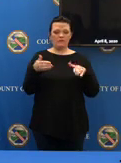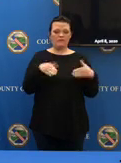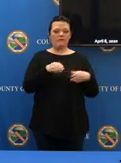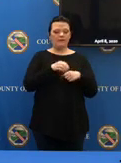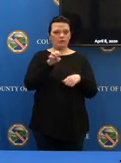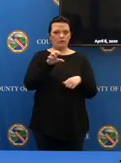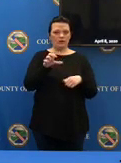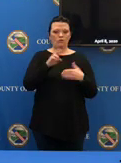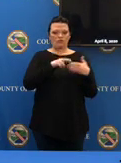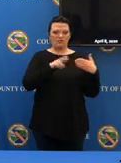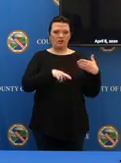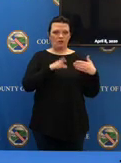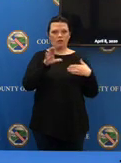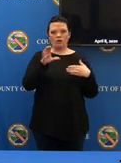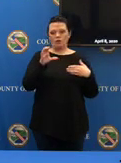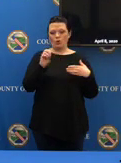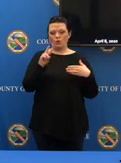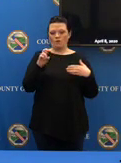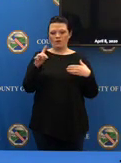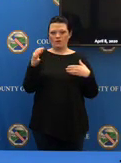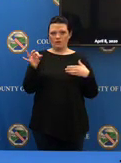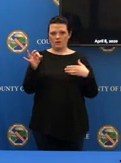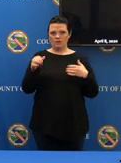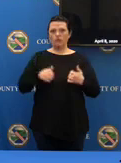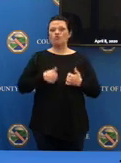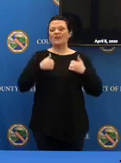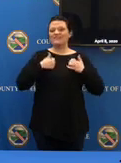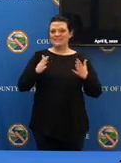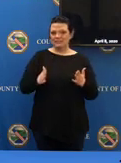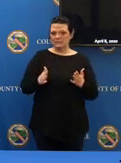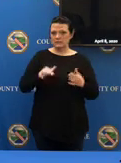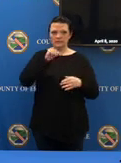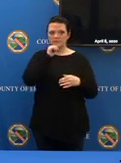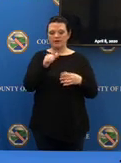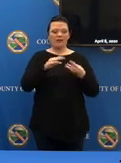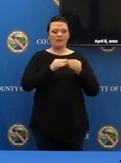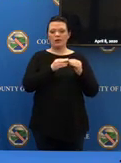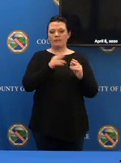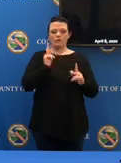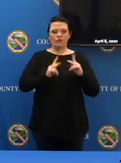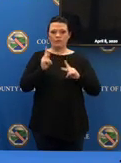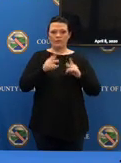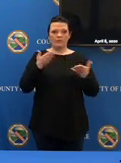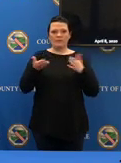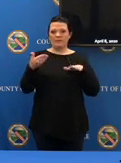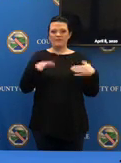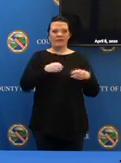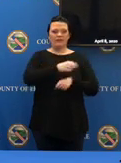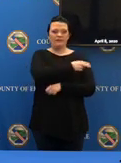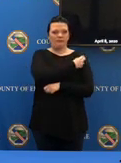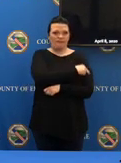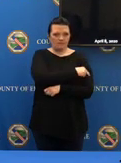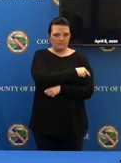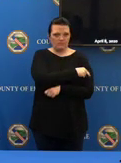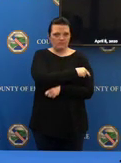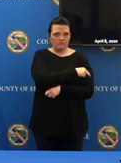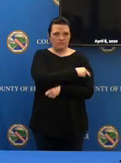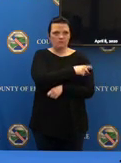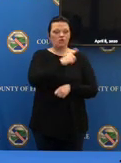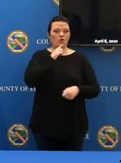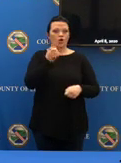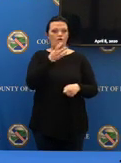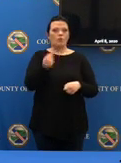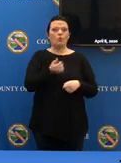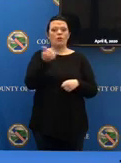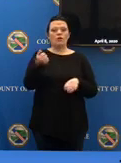as a result of COVID-19. Those are residents. Those are not the number of individuals who may have died in a hospital. There are a few